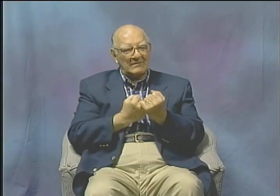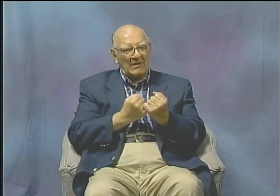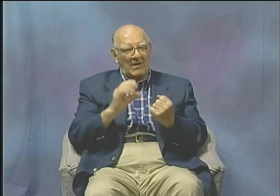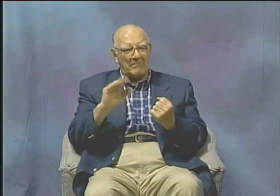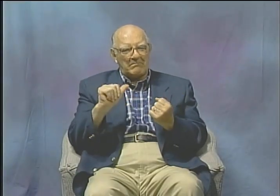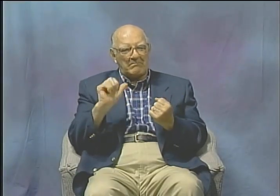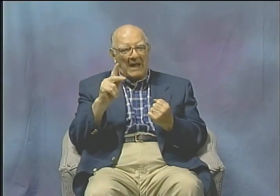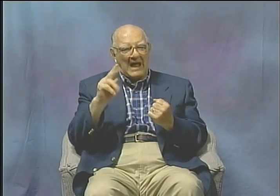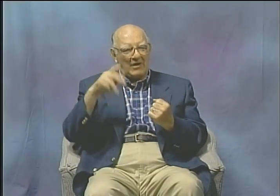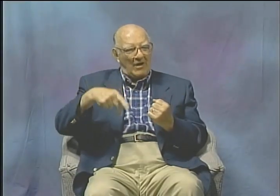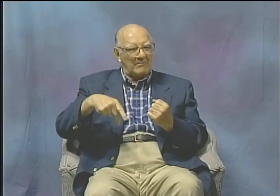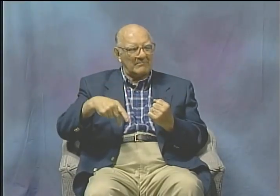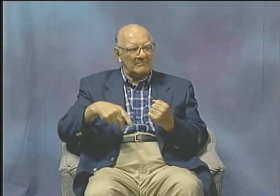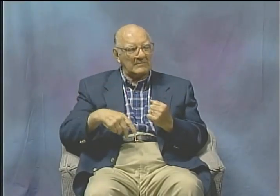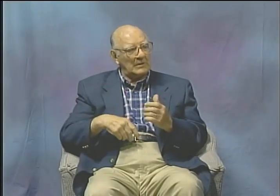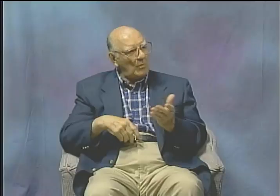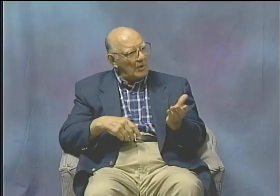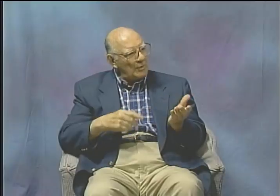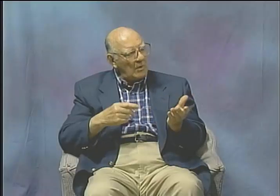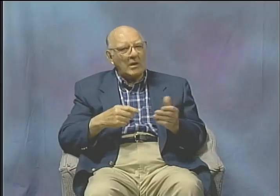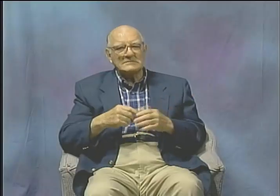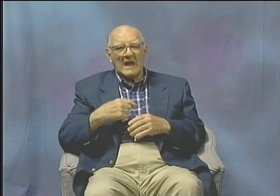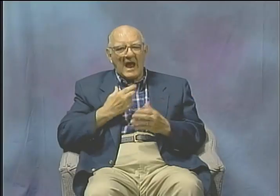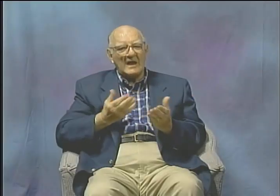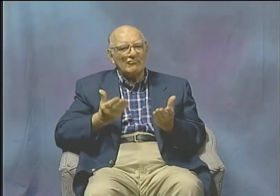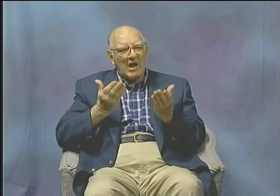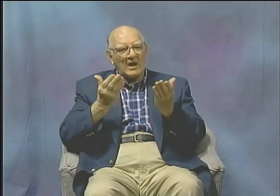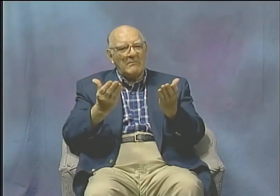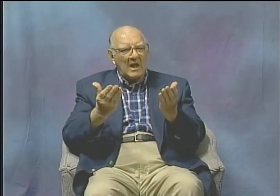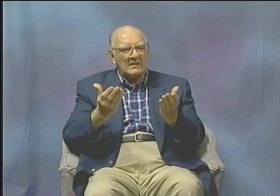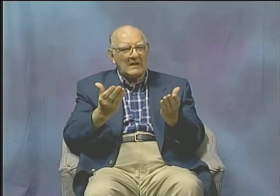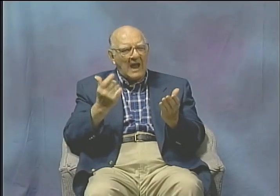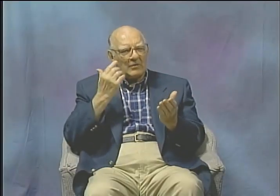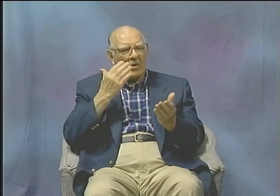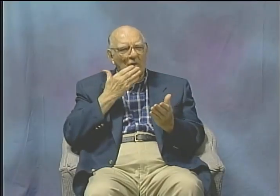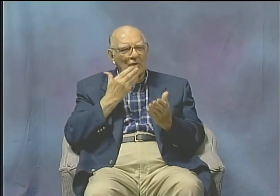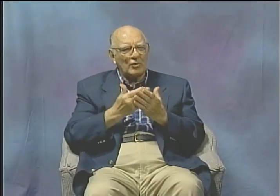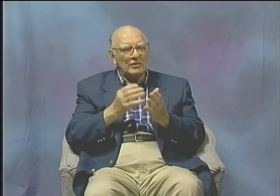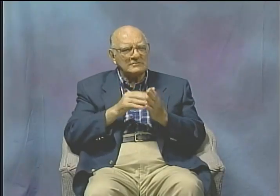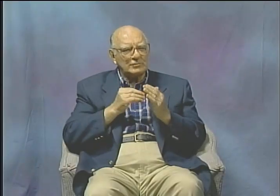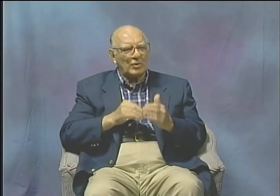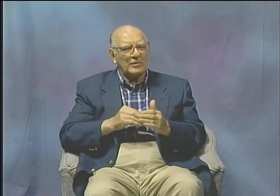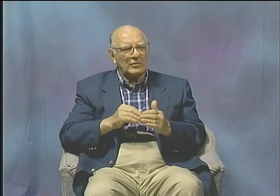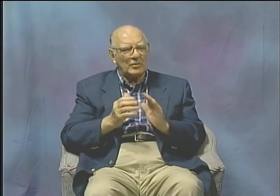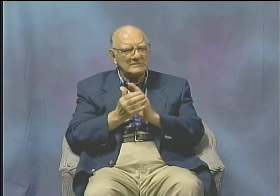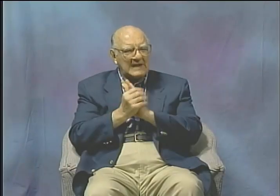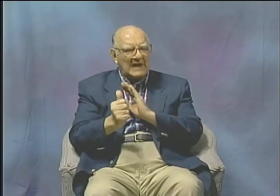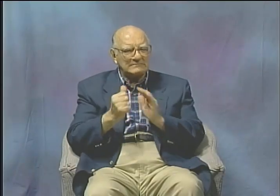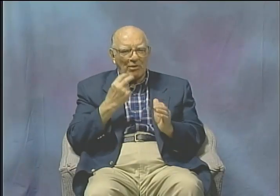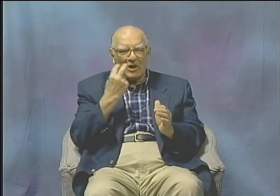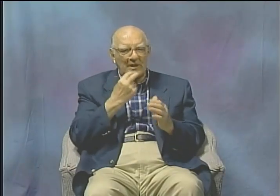a backup. What do you? I recommend. I know a good student who's an expert lip